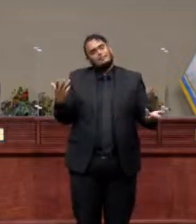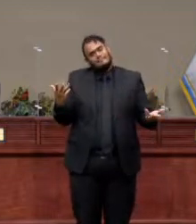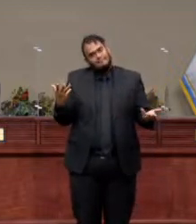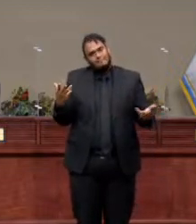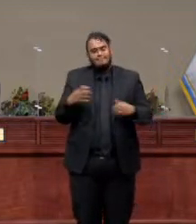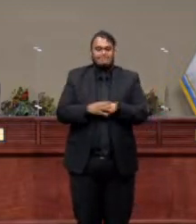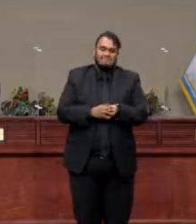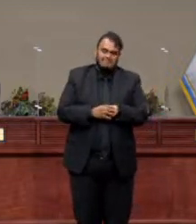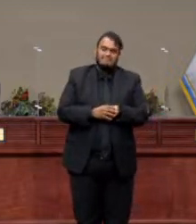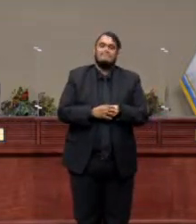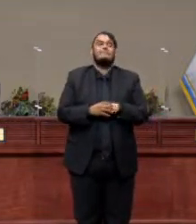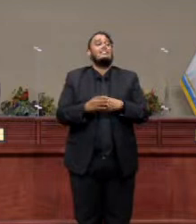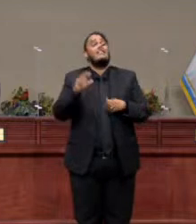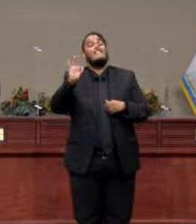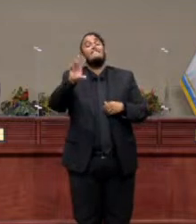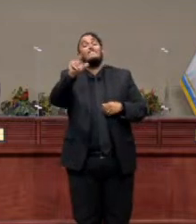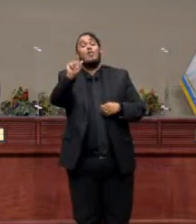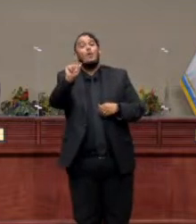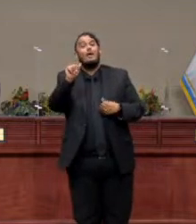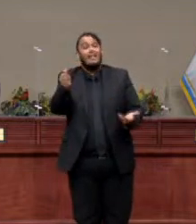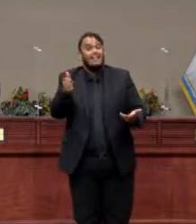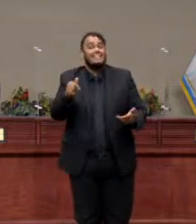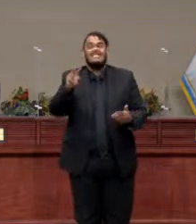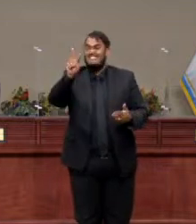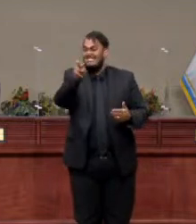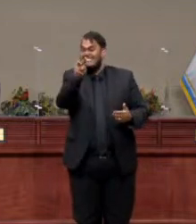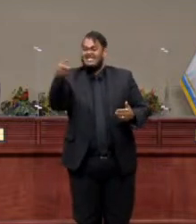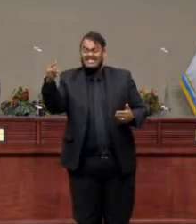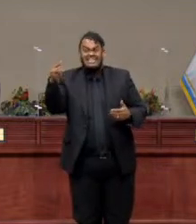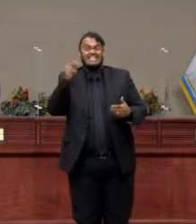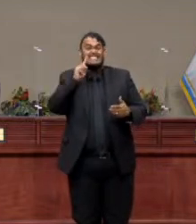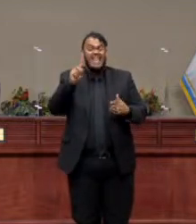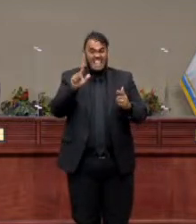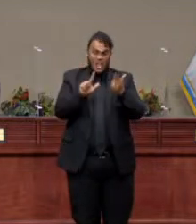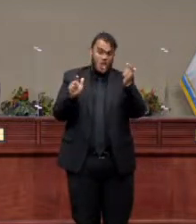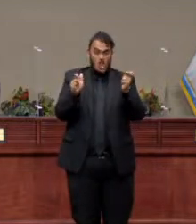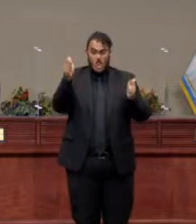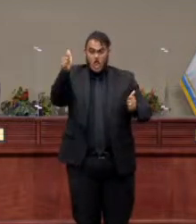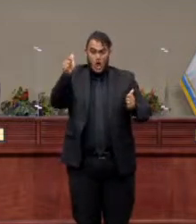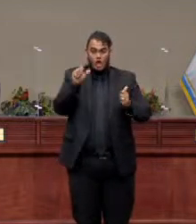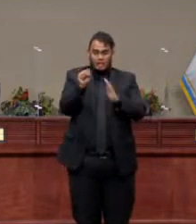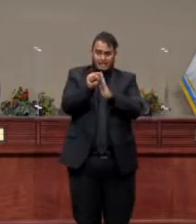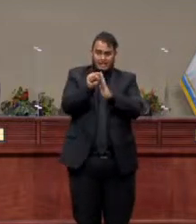is the second largest state for AARP membership.